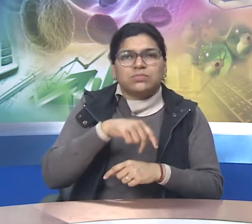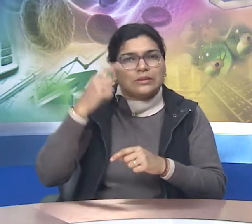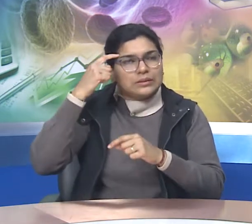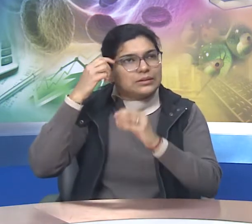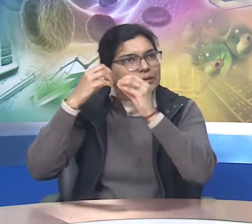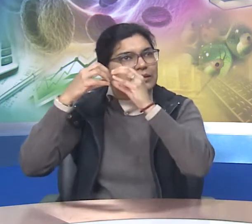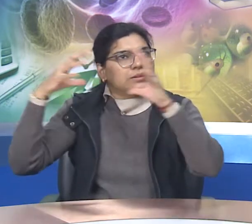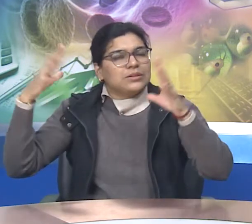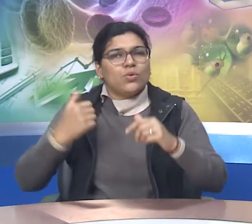I wonder